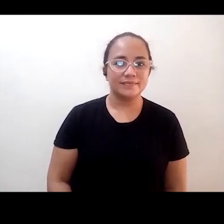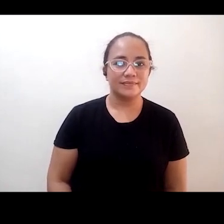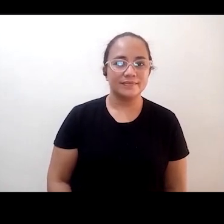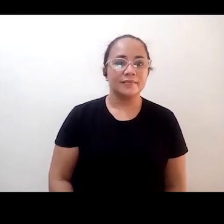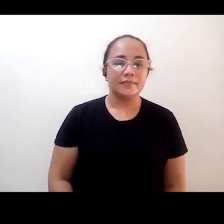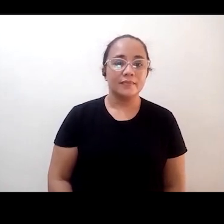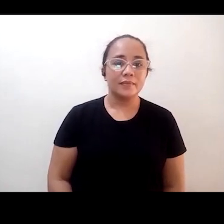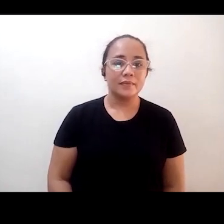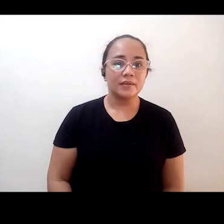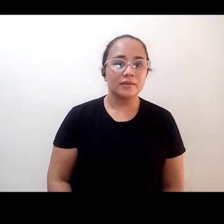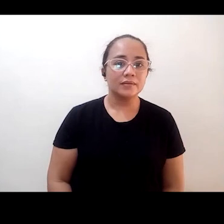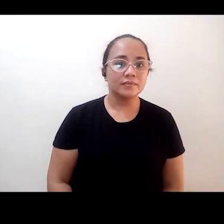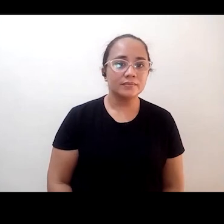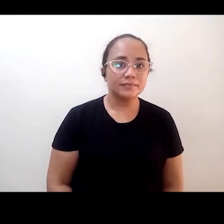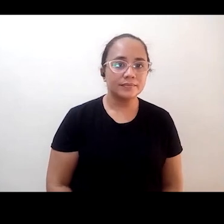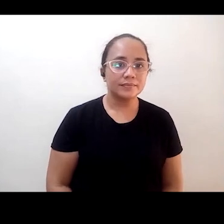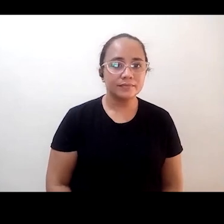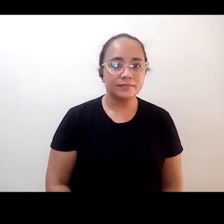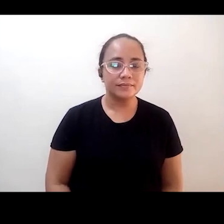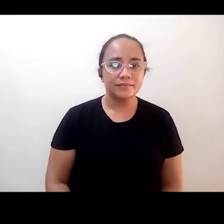Yes.